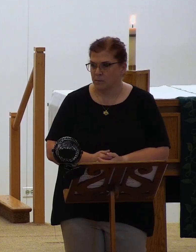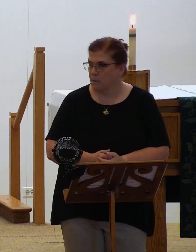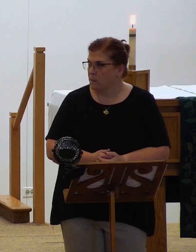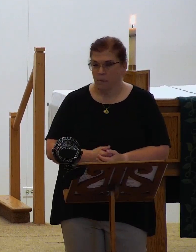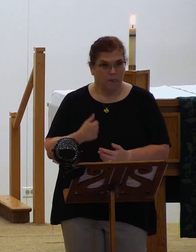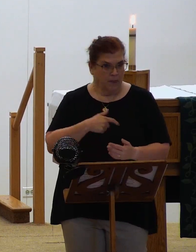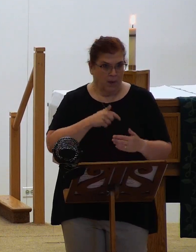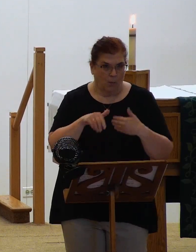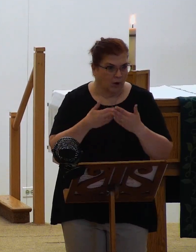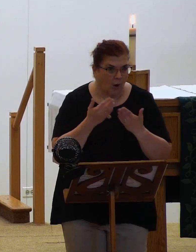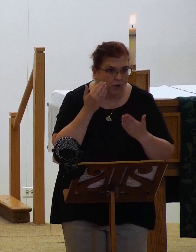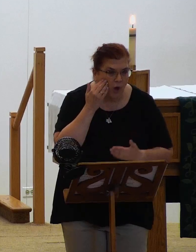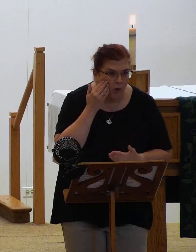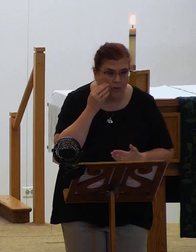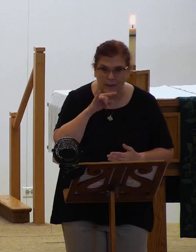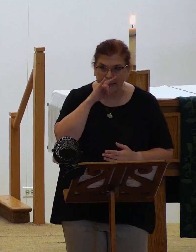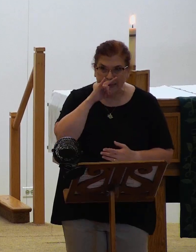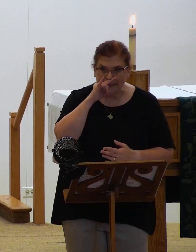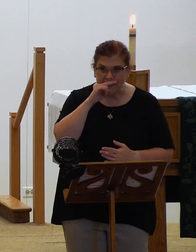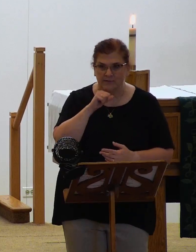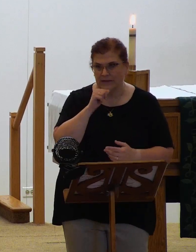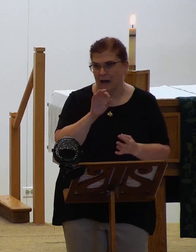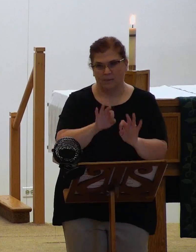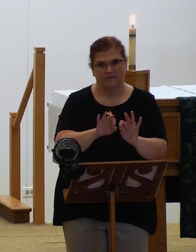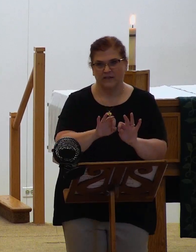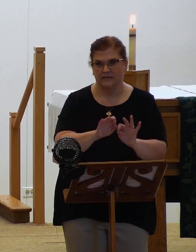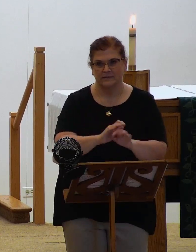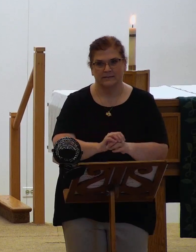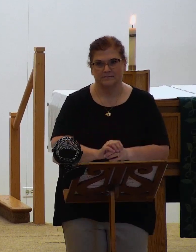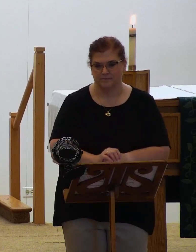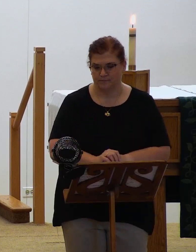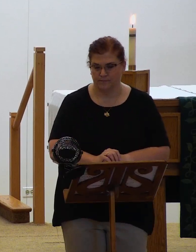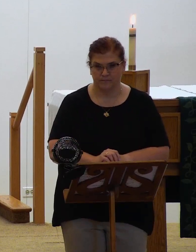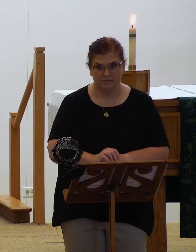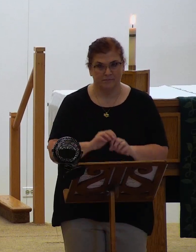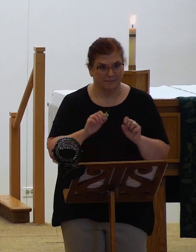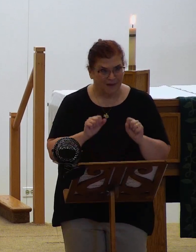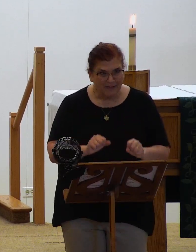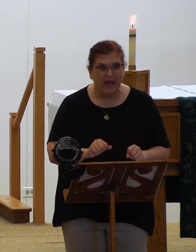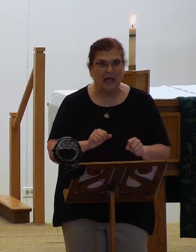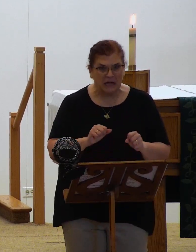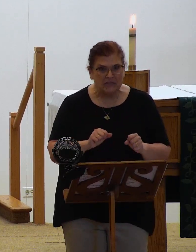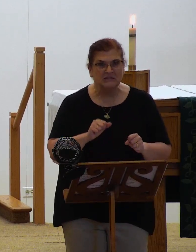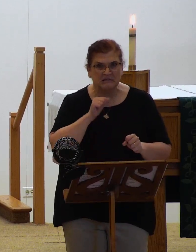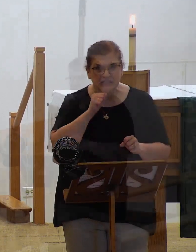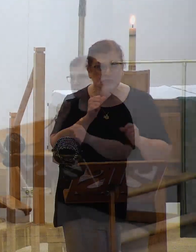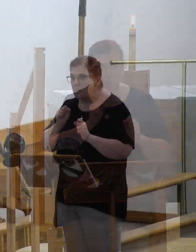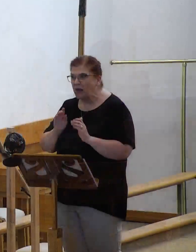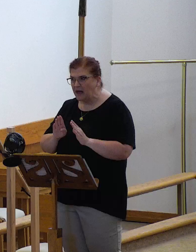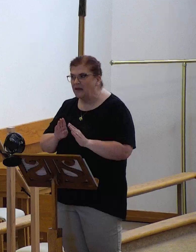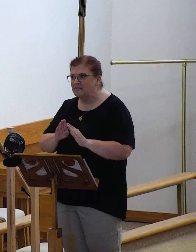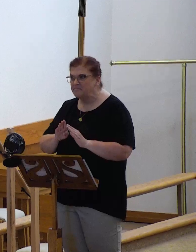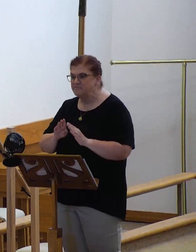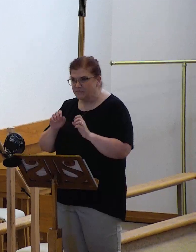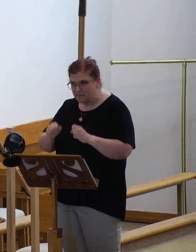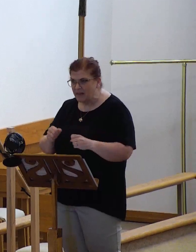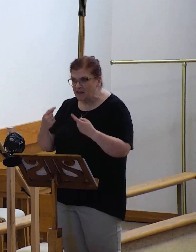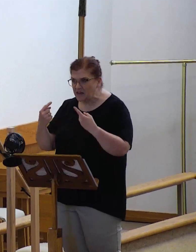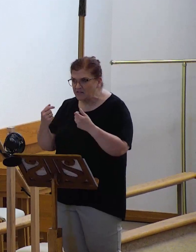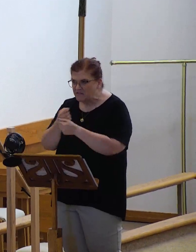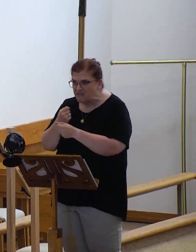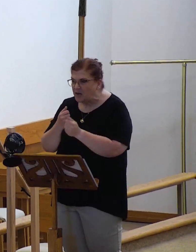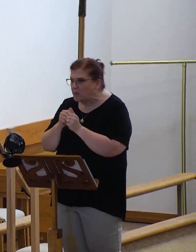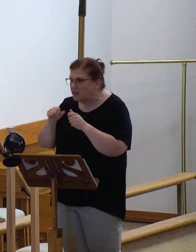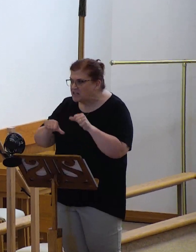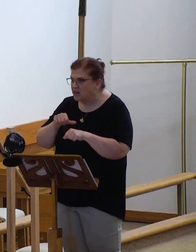We all know that kids are not perfect. They can be disobedient. They can fight with one another. They